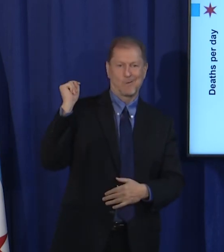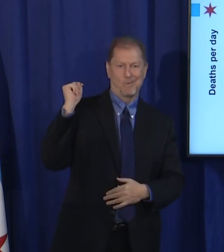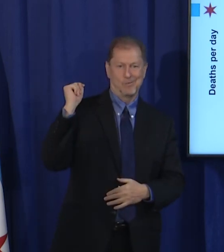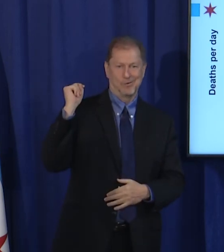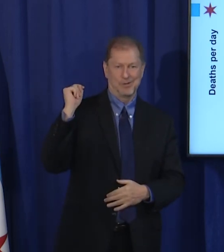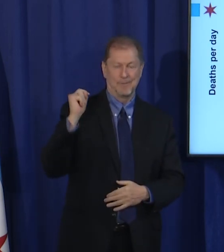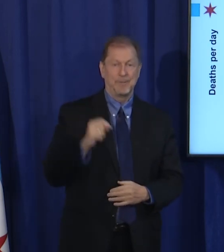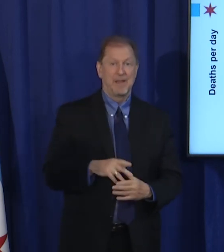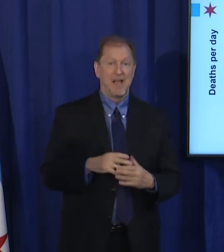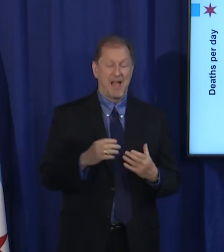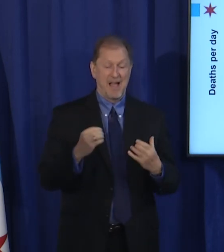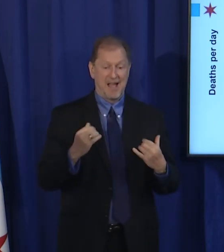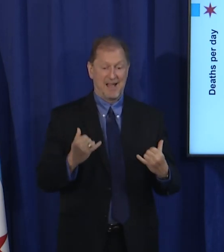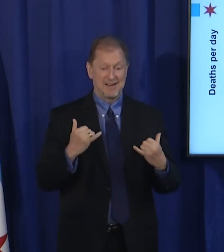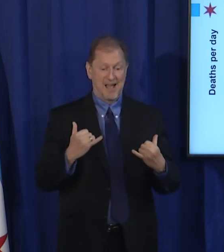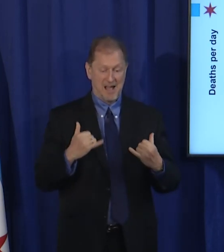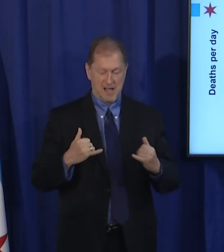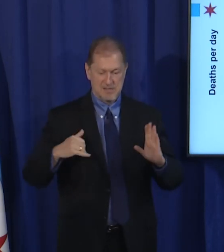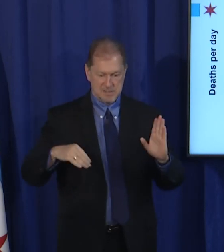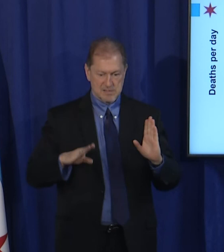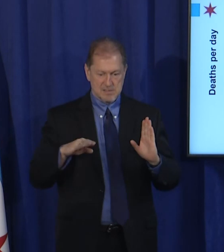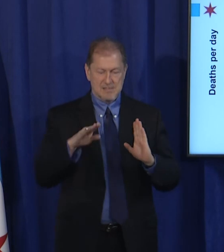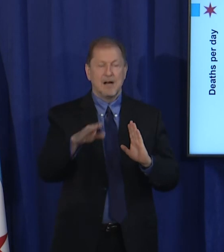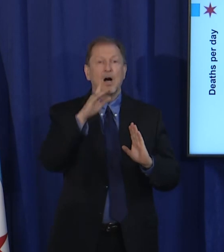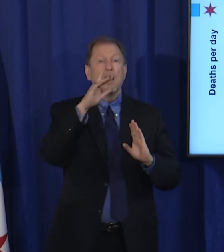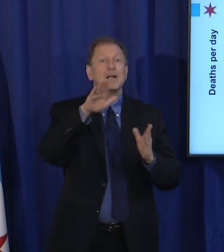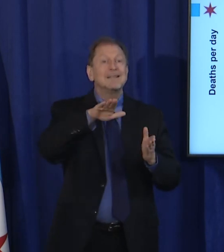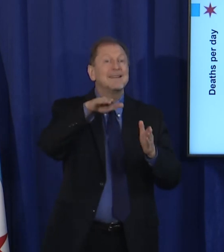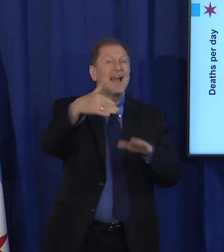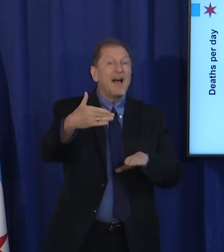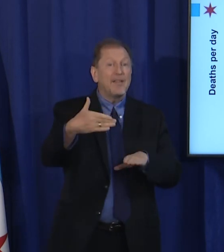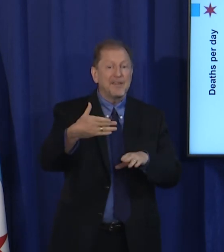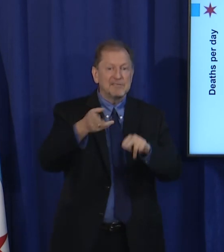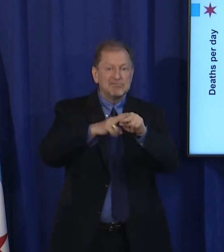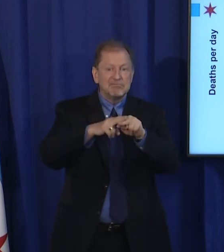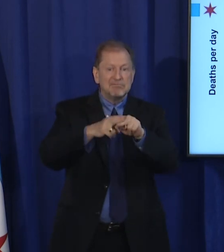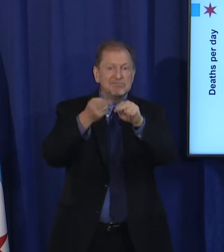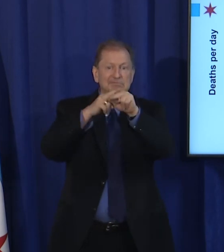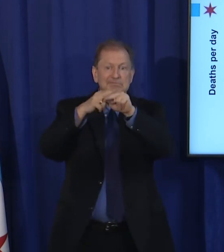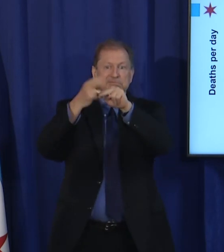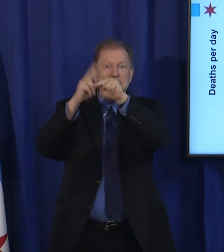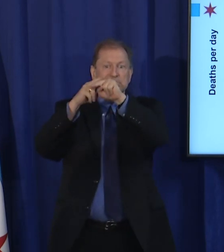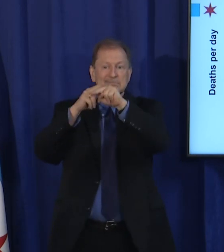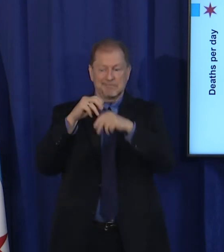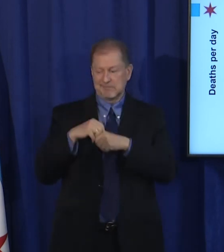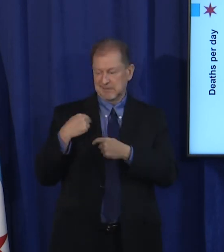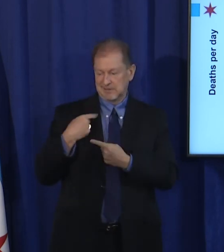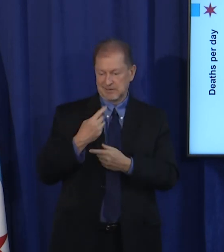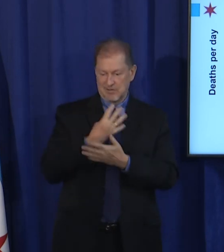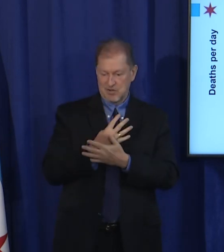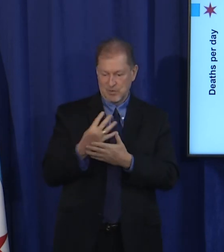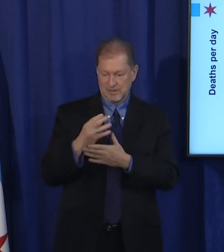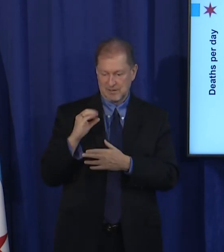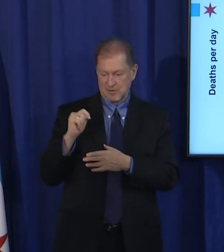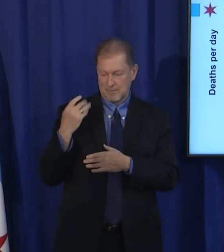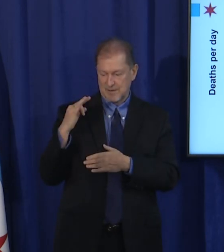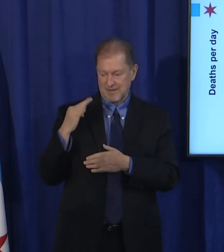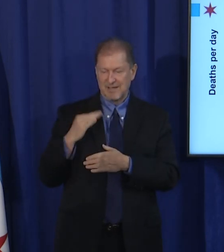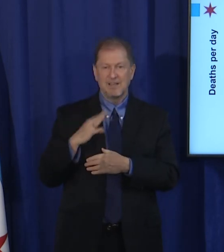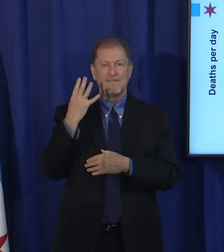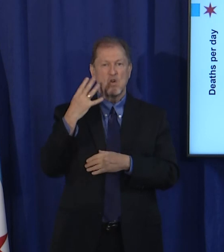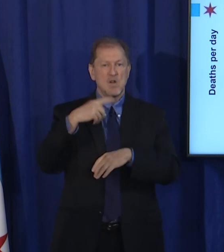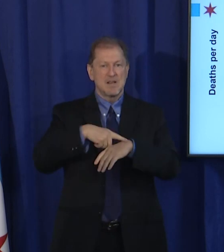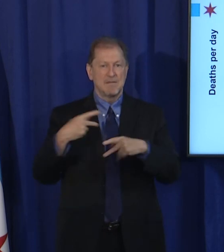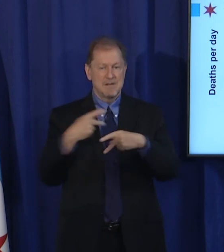finally, COVID-19 deaths have risen 4 times just in the last 4 weeks since October 19. We're